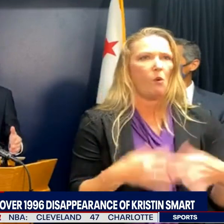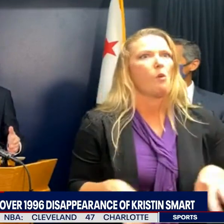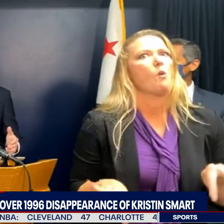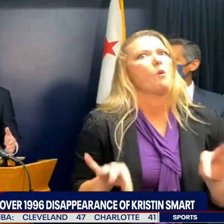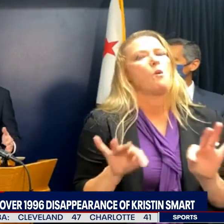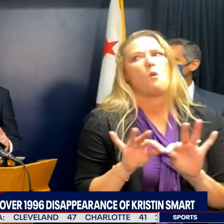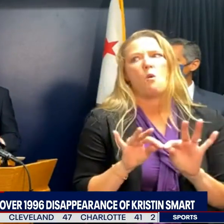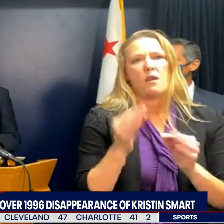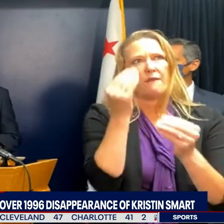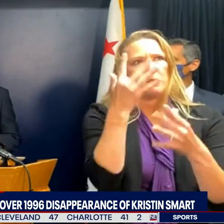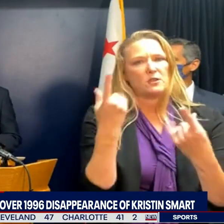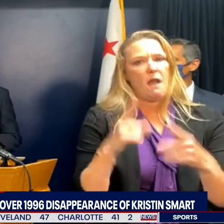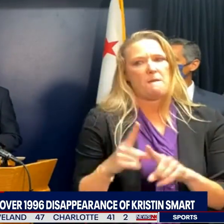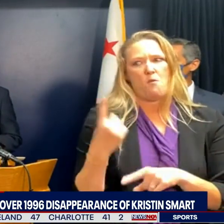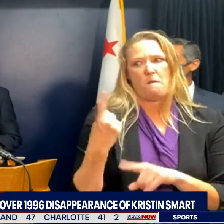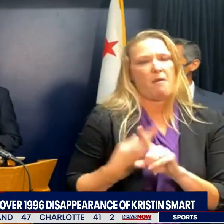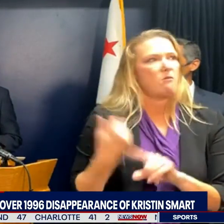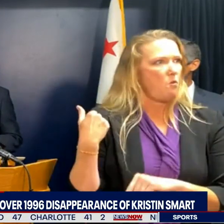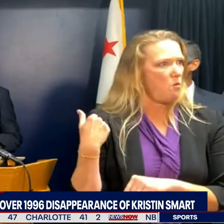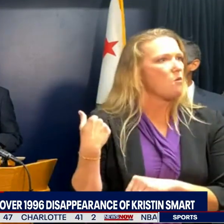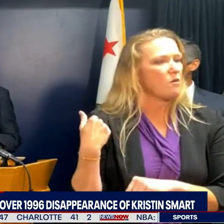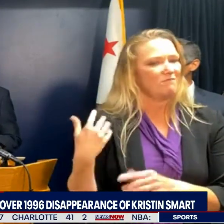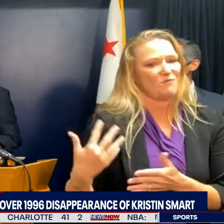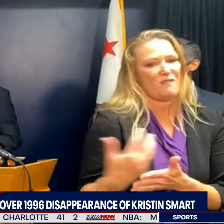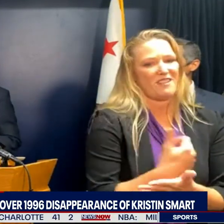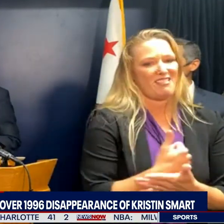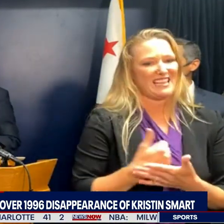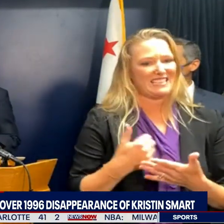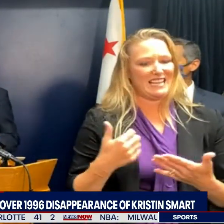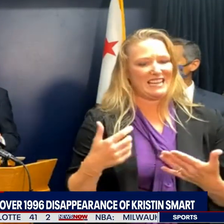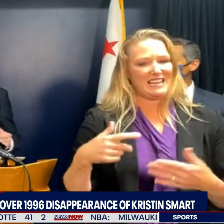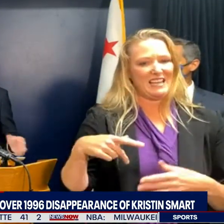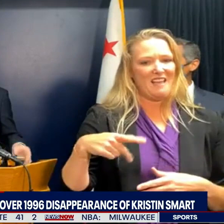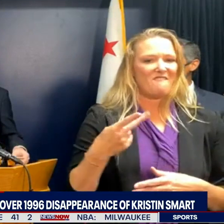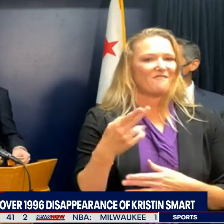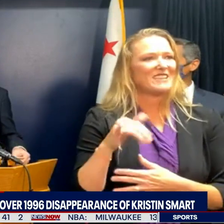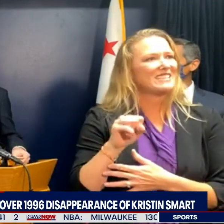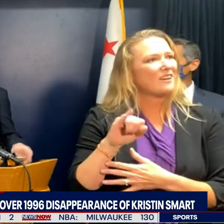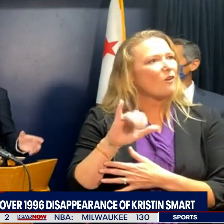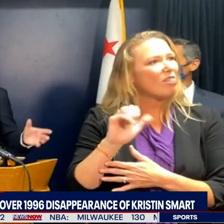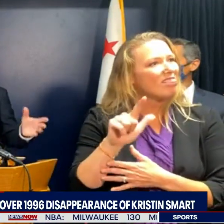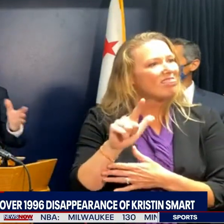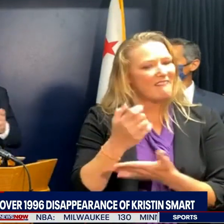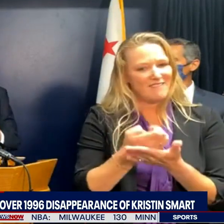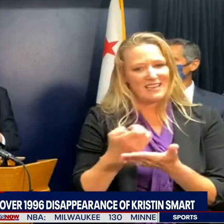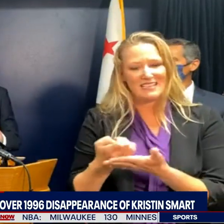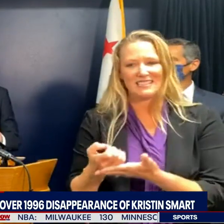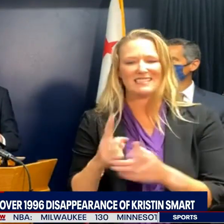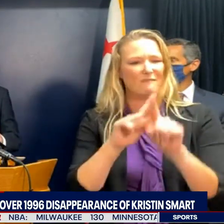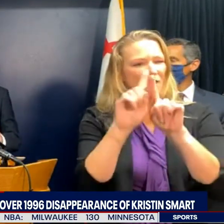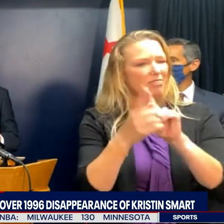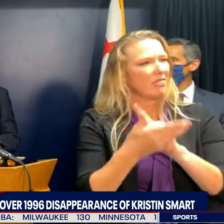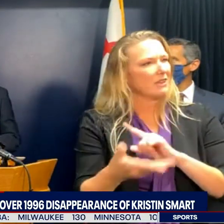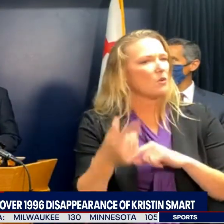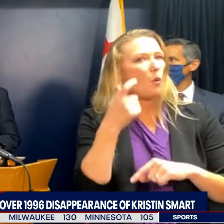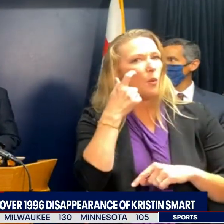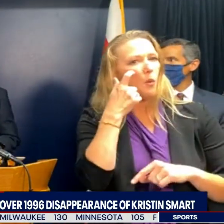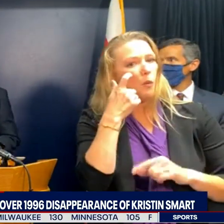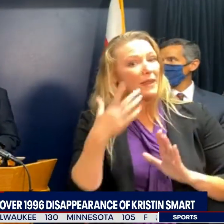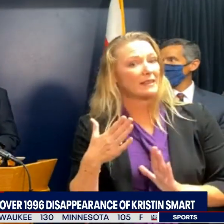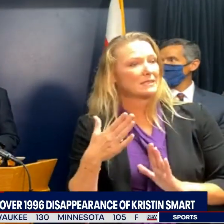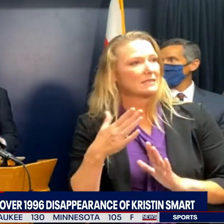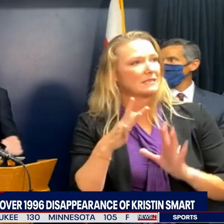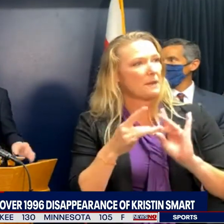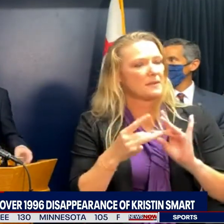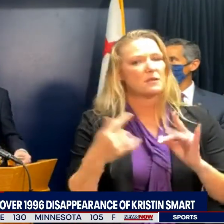just a month ago. We've got physical evidence, we have witness statements, things that, in our view, in the totality, have brought us to the point where